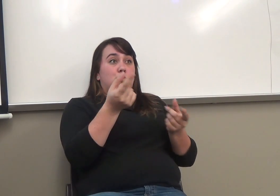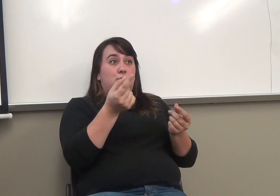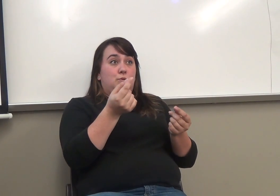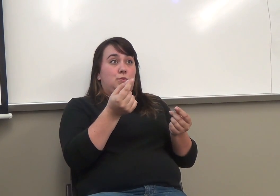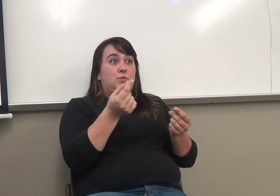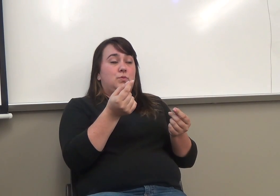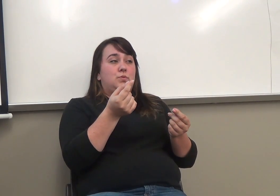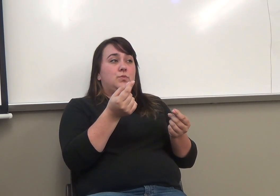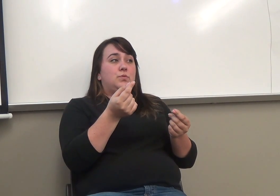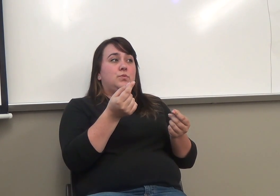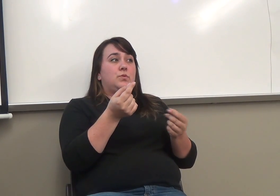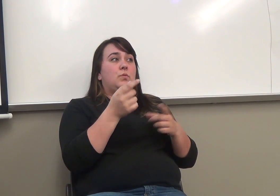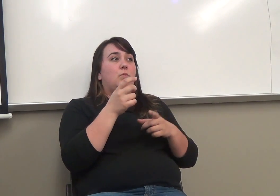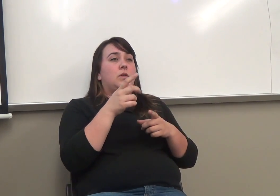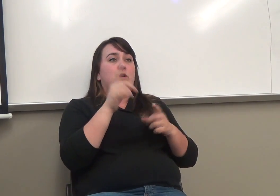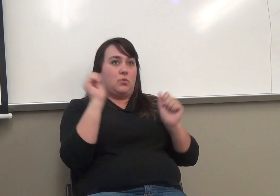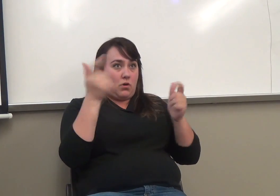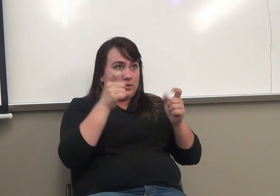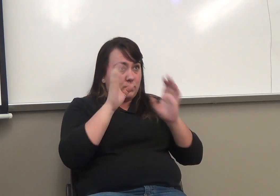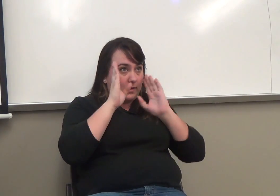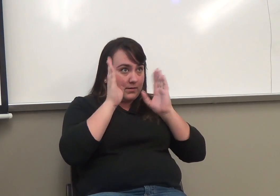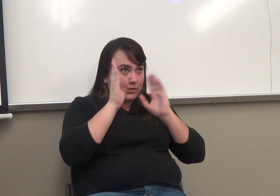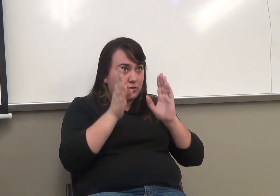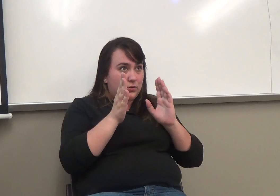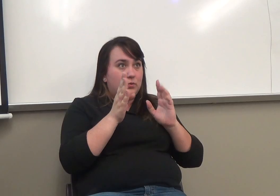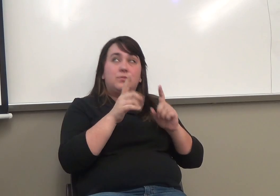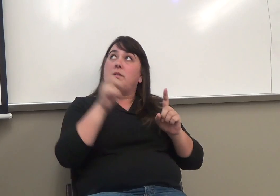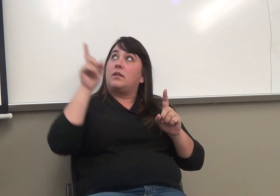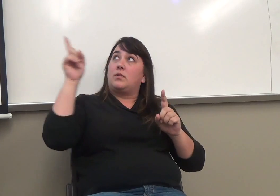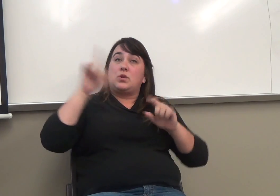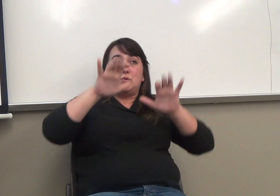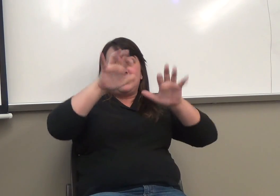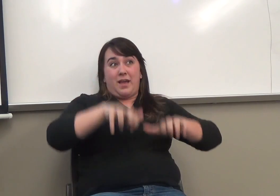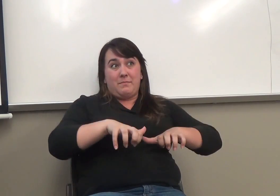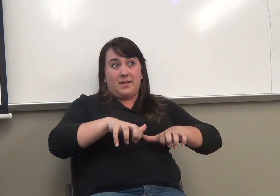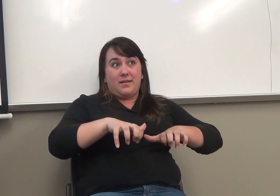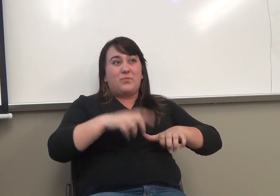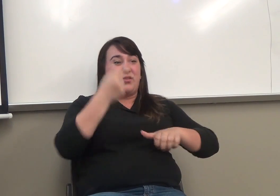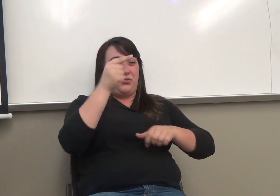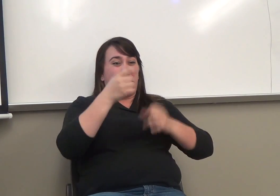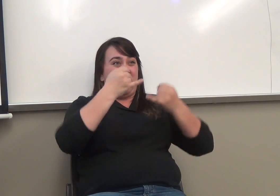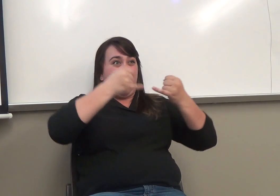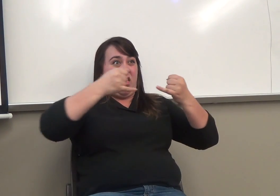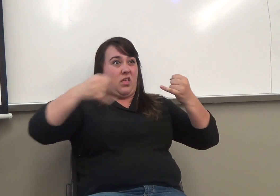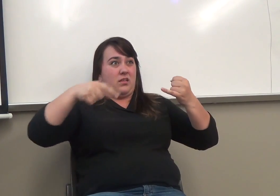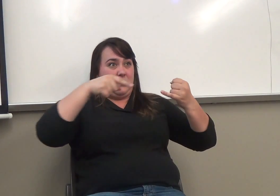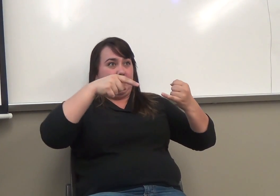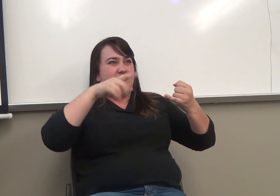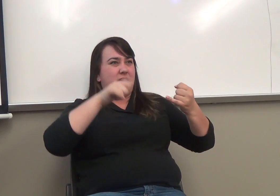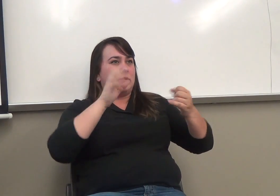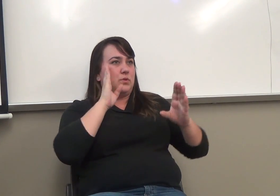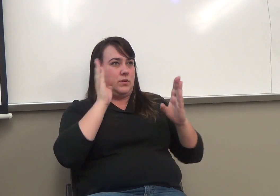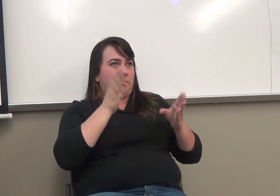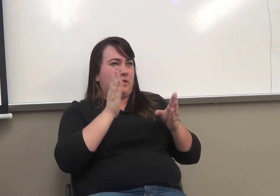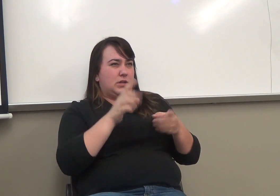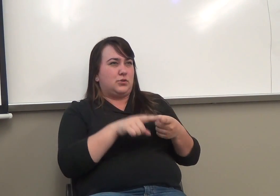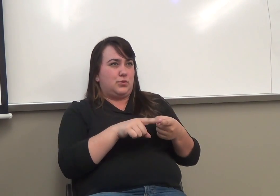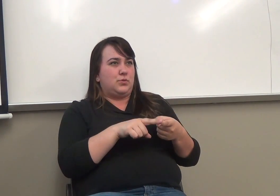to, what Sandra does need to pay attention to is when she's typing and she gets these little squiggly lines, she needs to figure